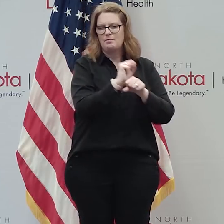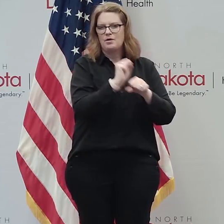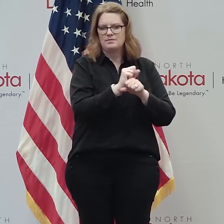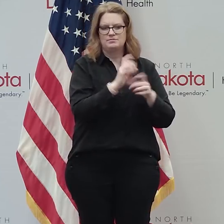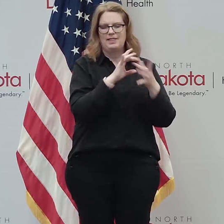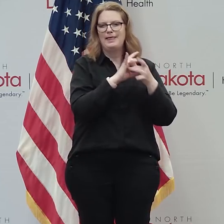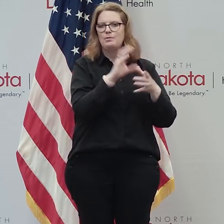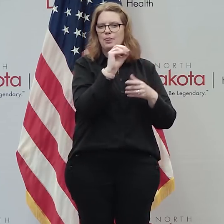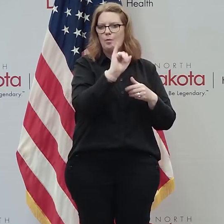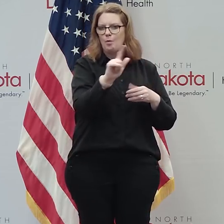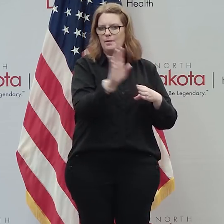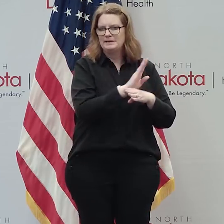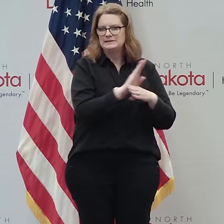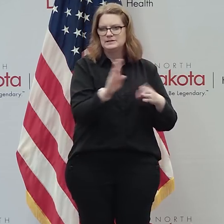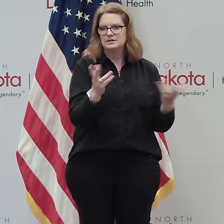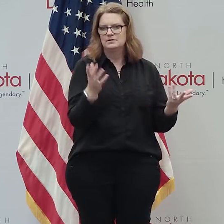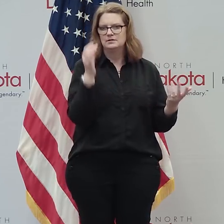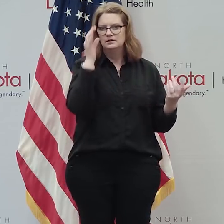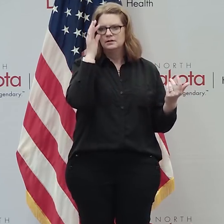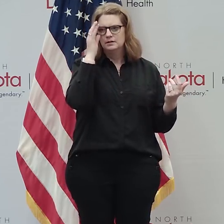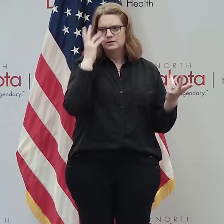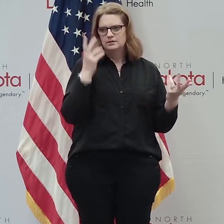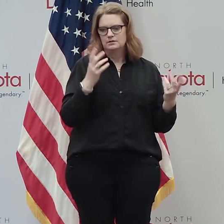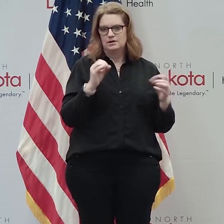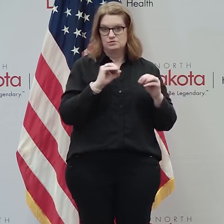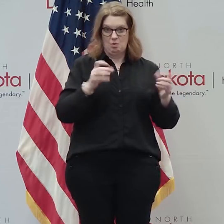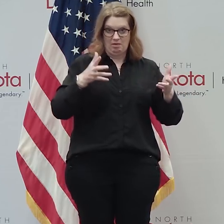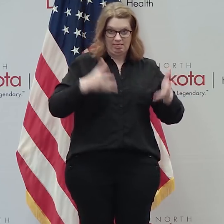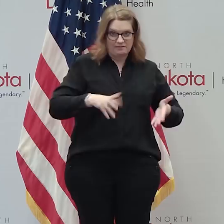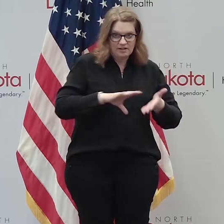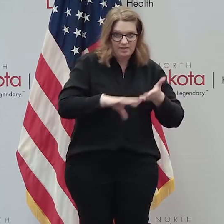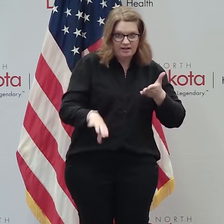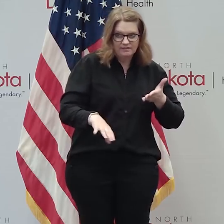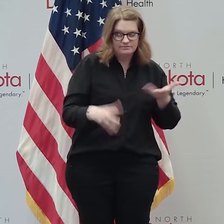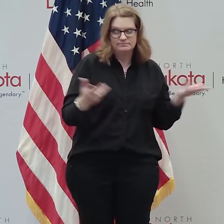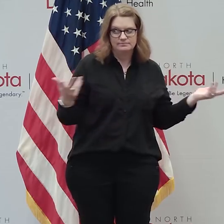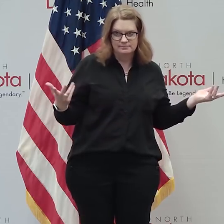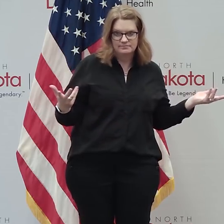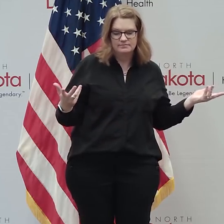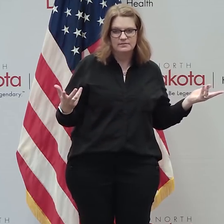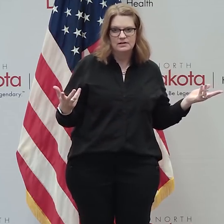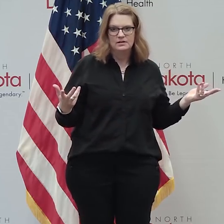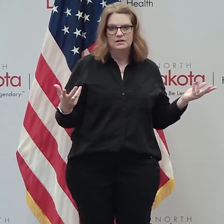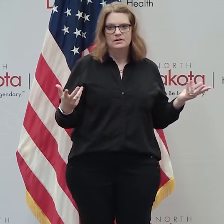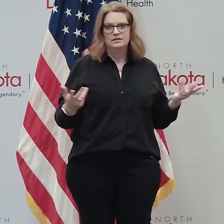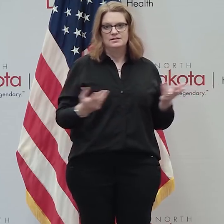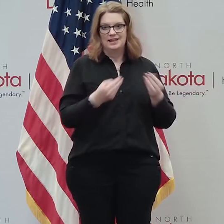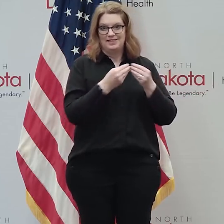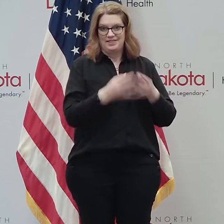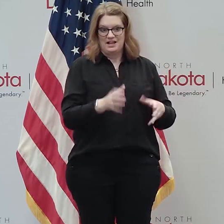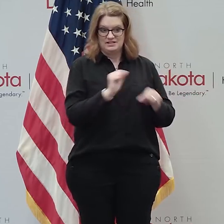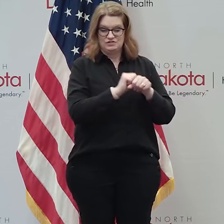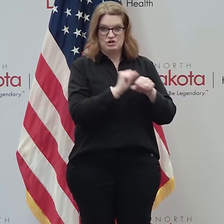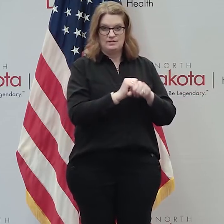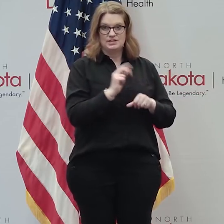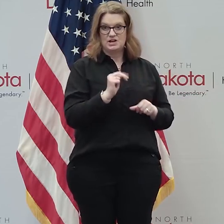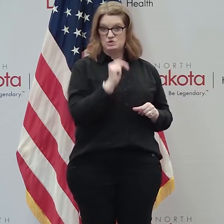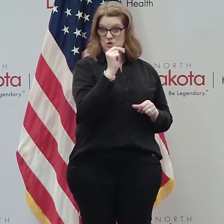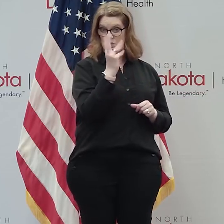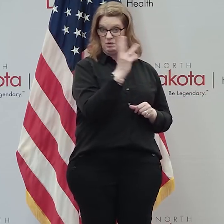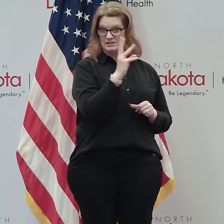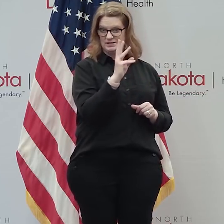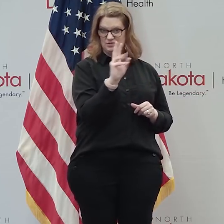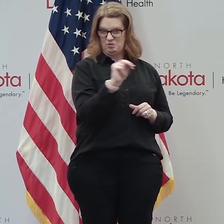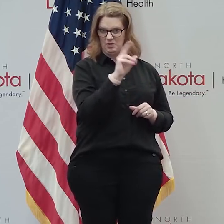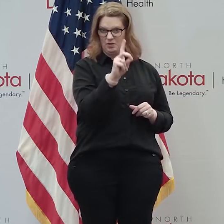that there's nobody left more to lay off, but I mean, the loss of jobs in northwestern North Dakota over a